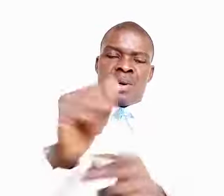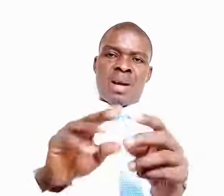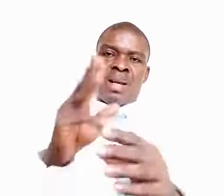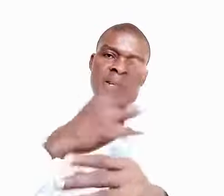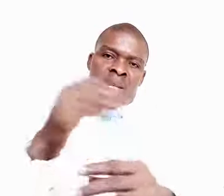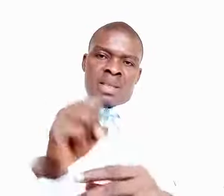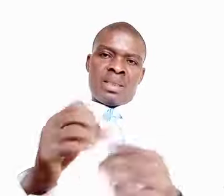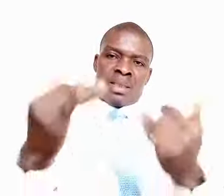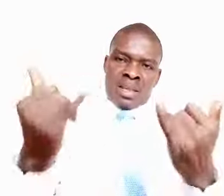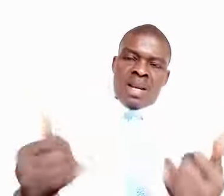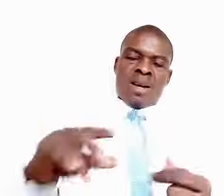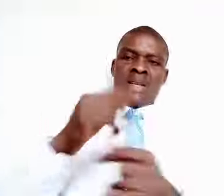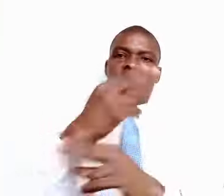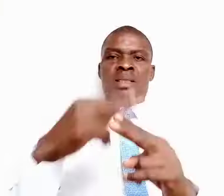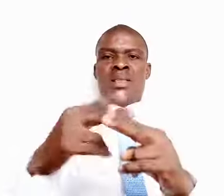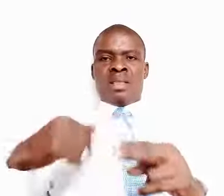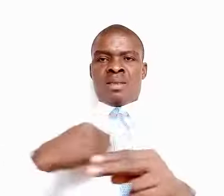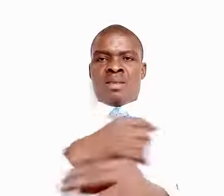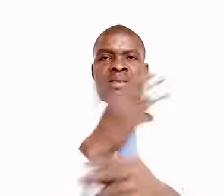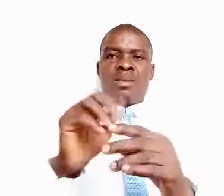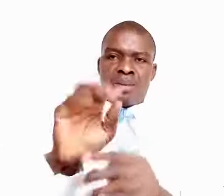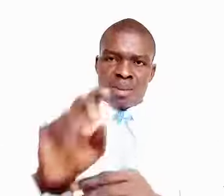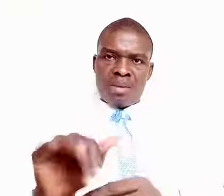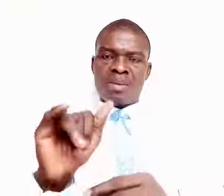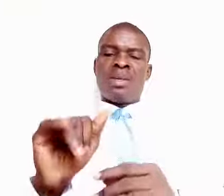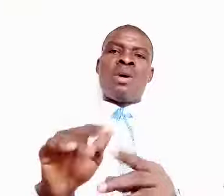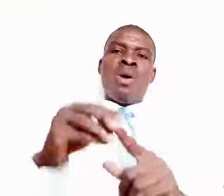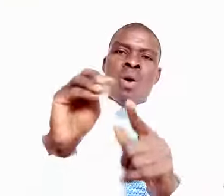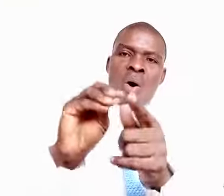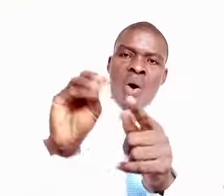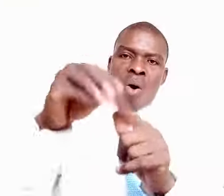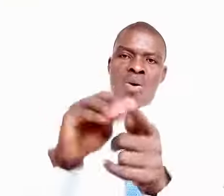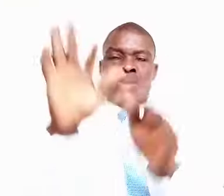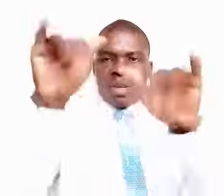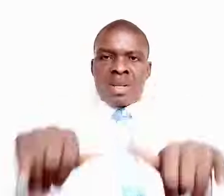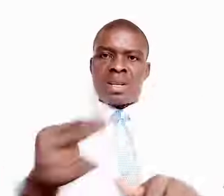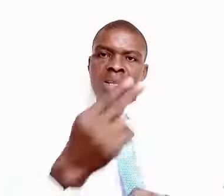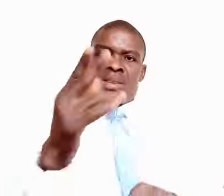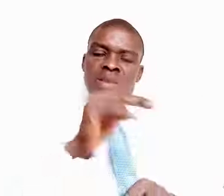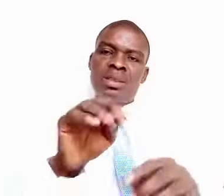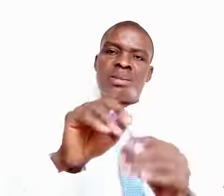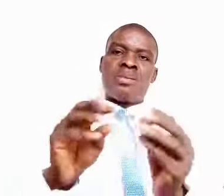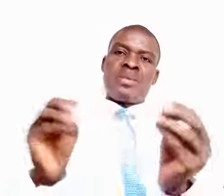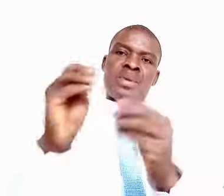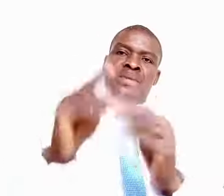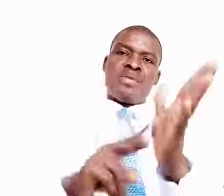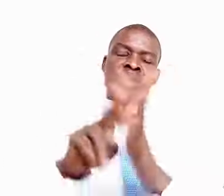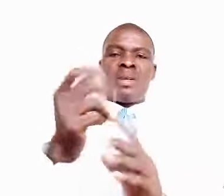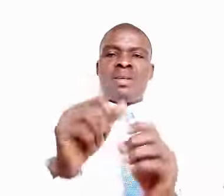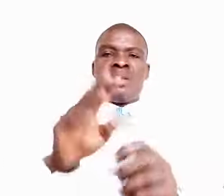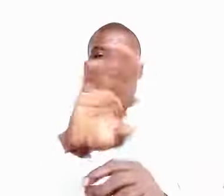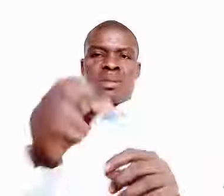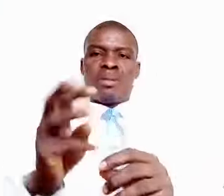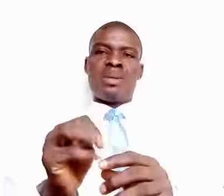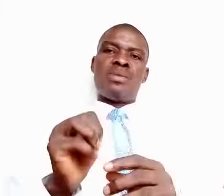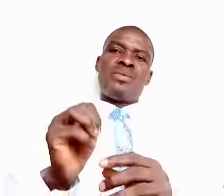now I lay me down to sleep. Or they can write in free verse, a loose kind of rhythm in which the sounds